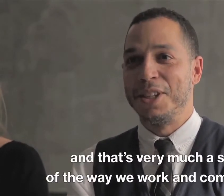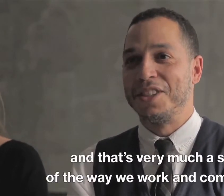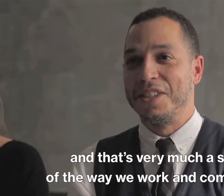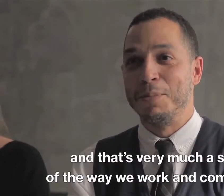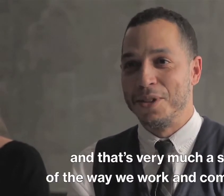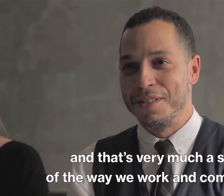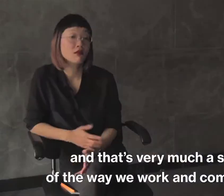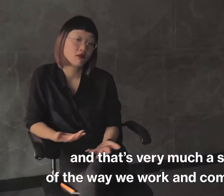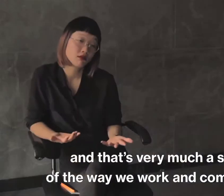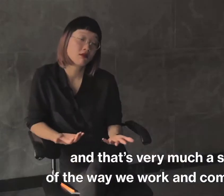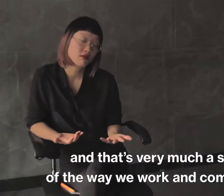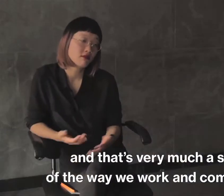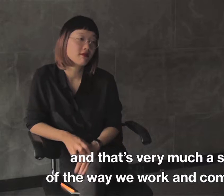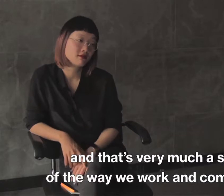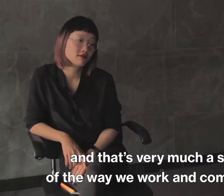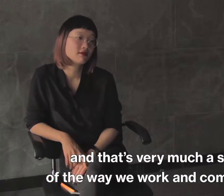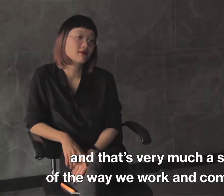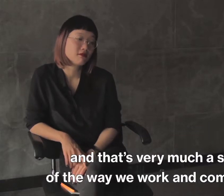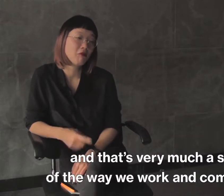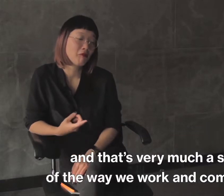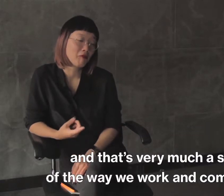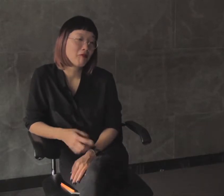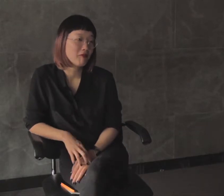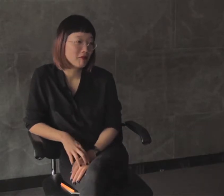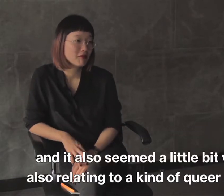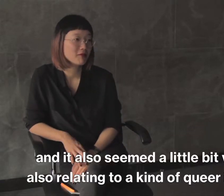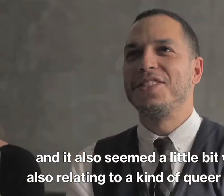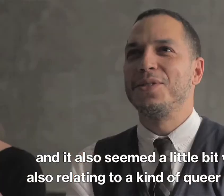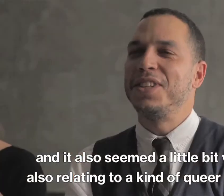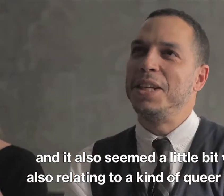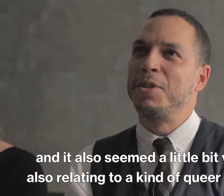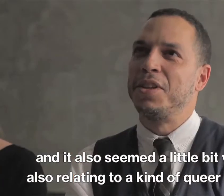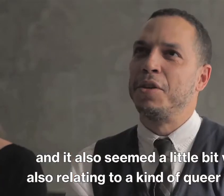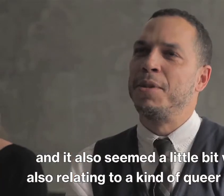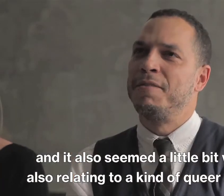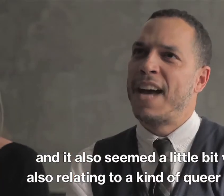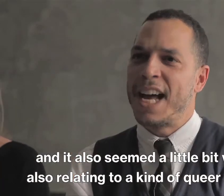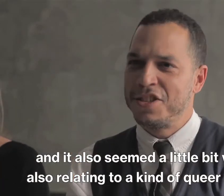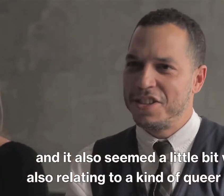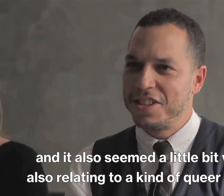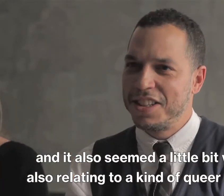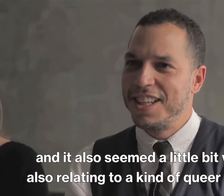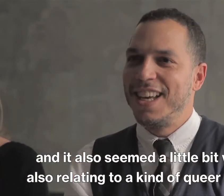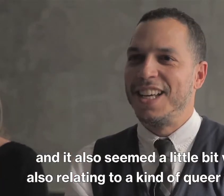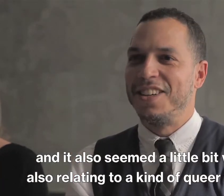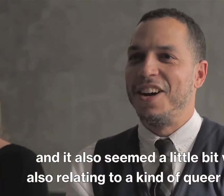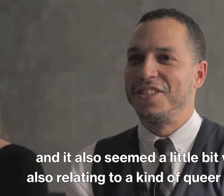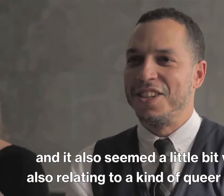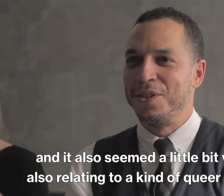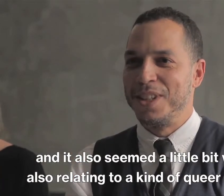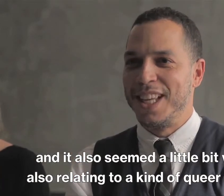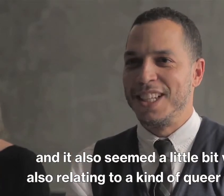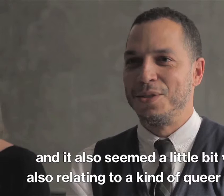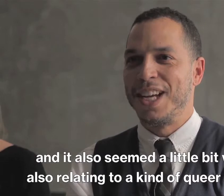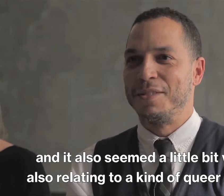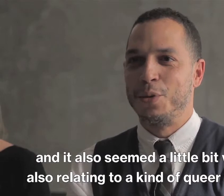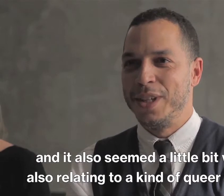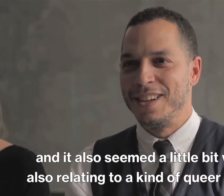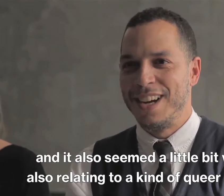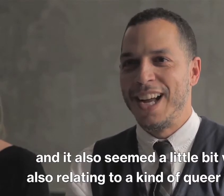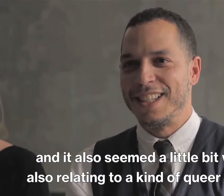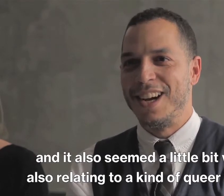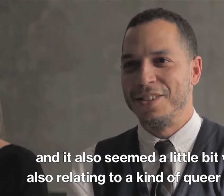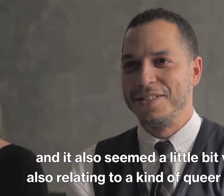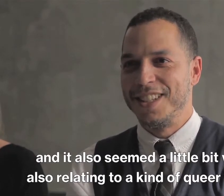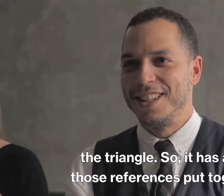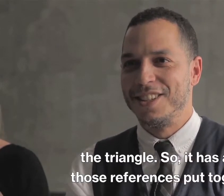very much a symbol of the way we work and communicate. And it also seemed a little bit vaginal and also relating to a kind of